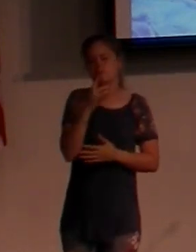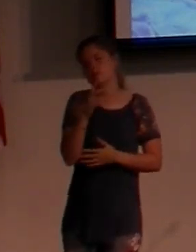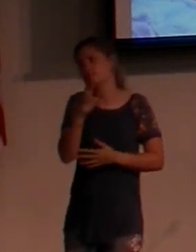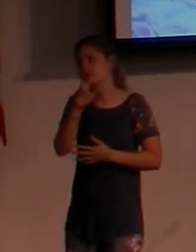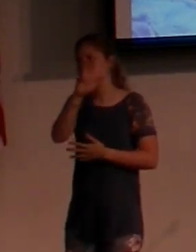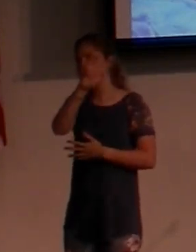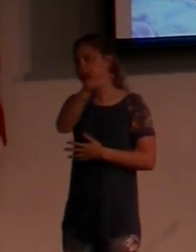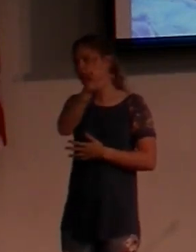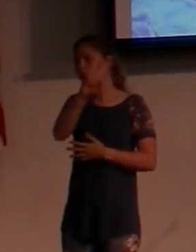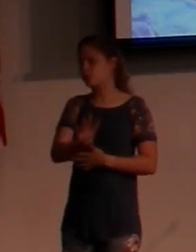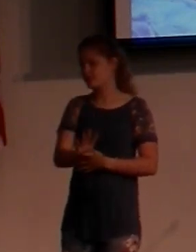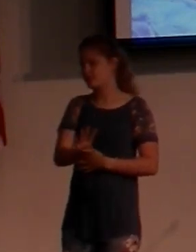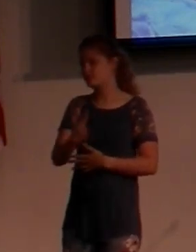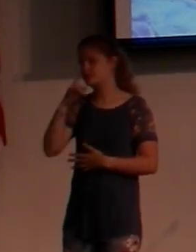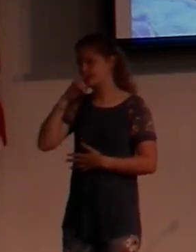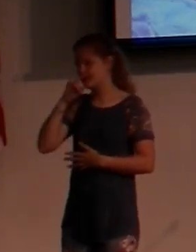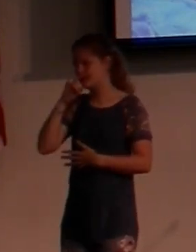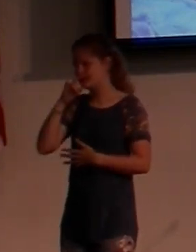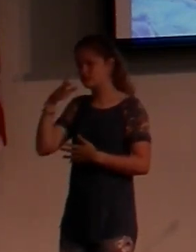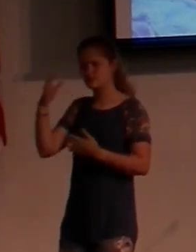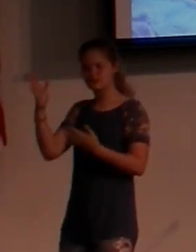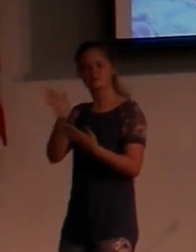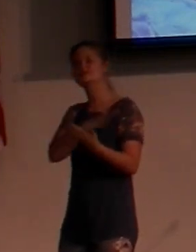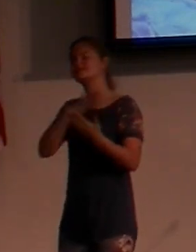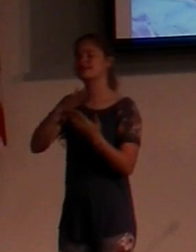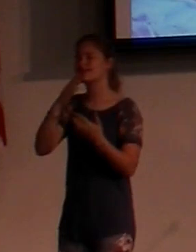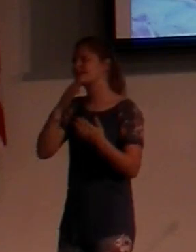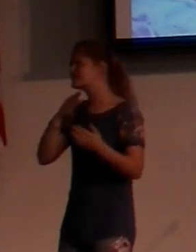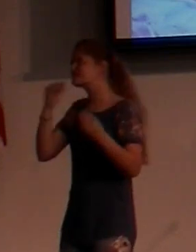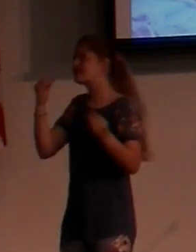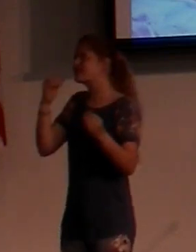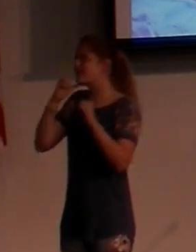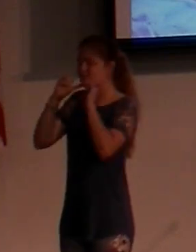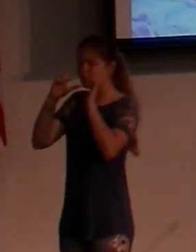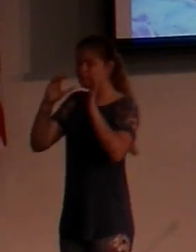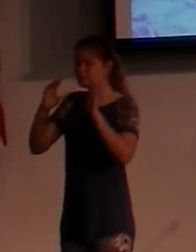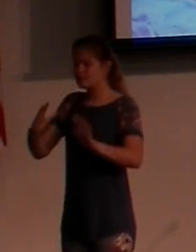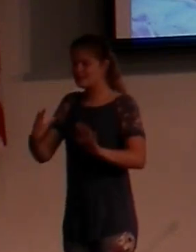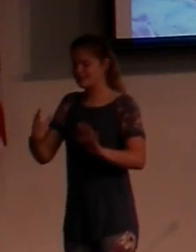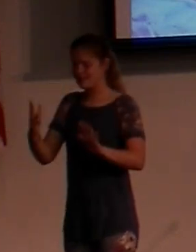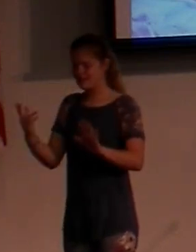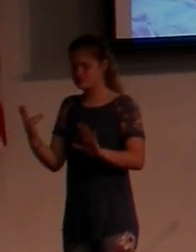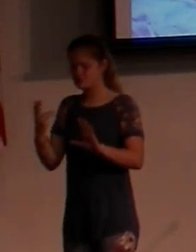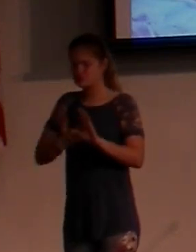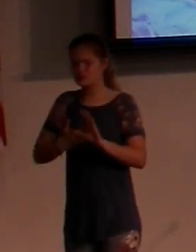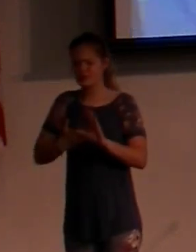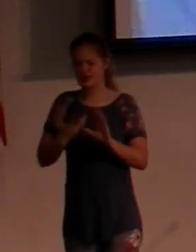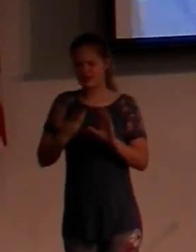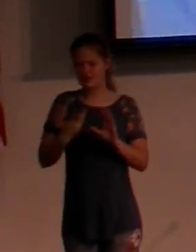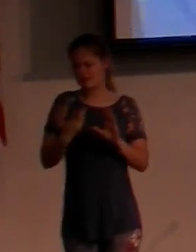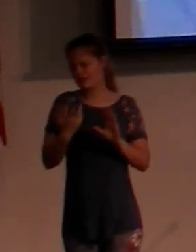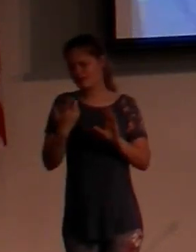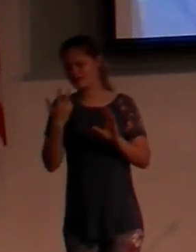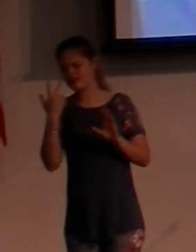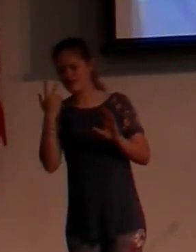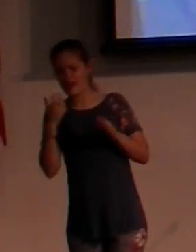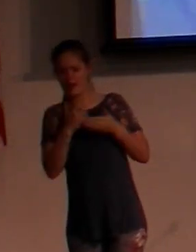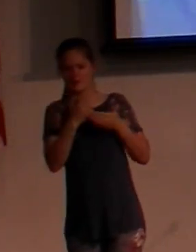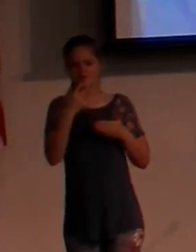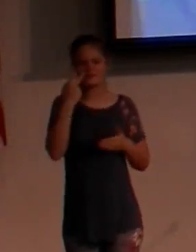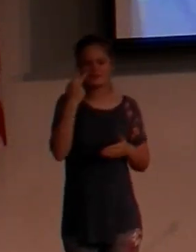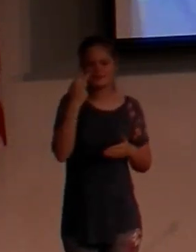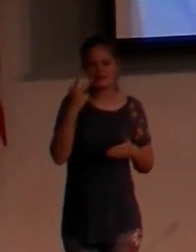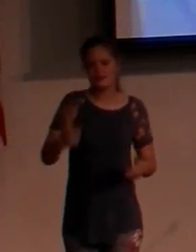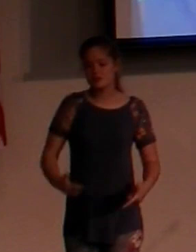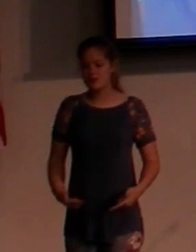and they were smiling. And it was just a blessing to be a part of helping them see that there's another way to live that isn't